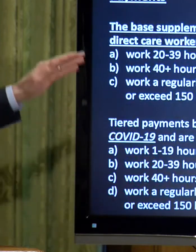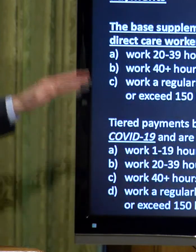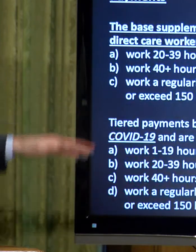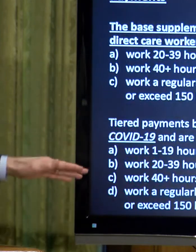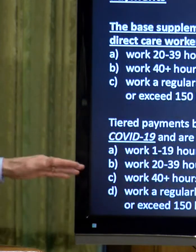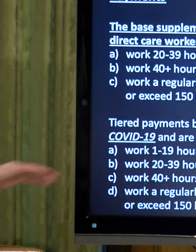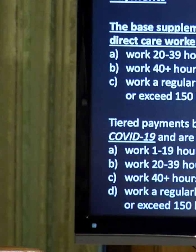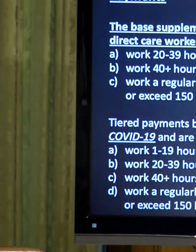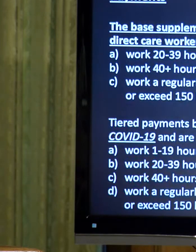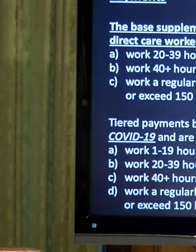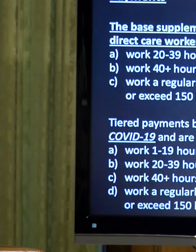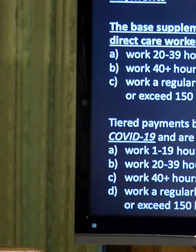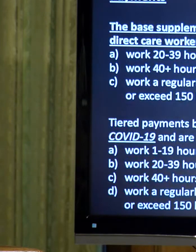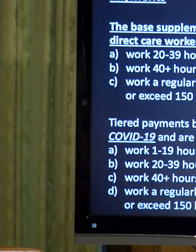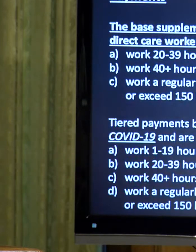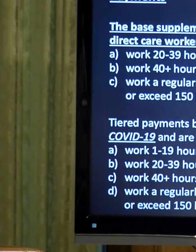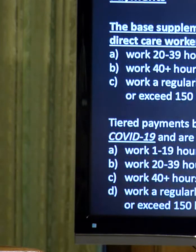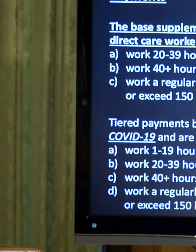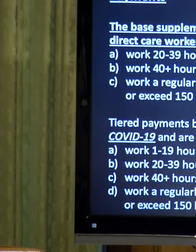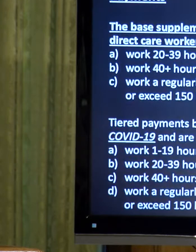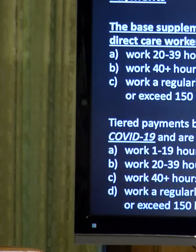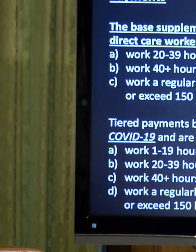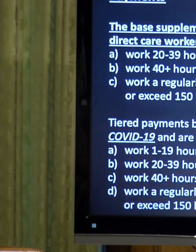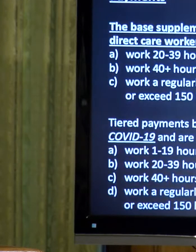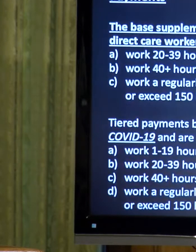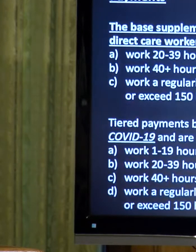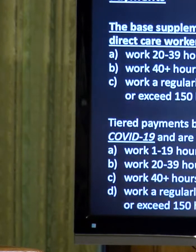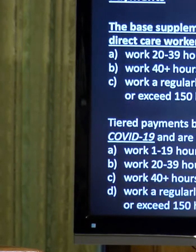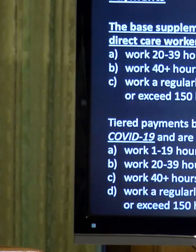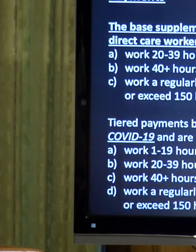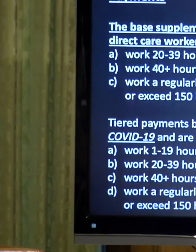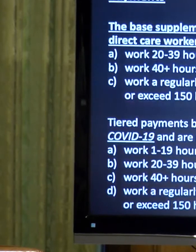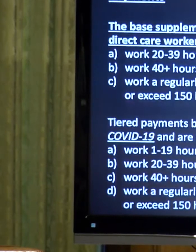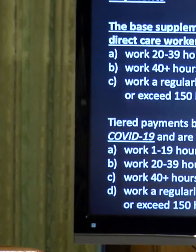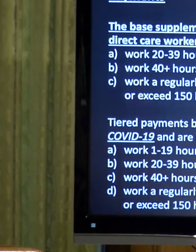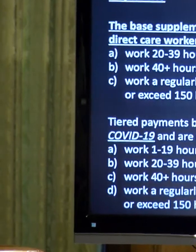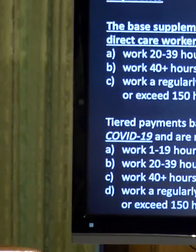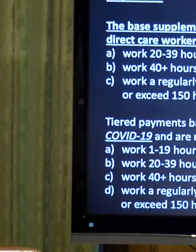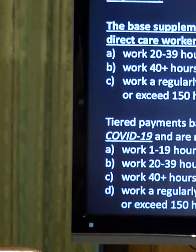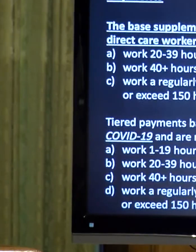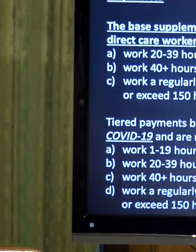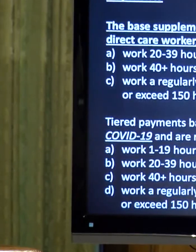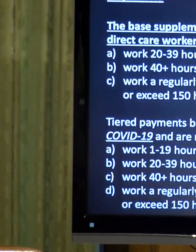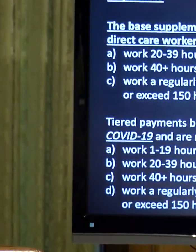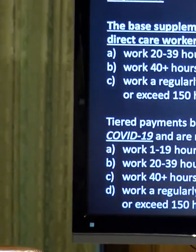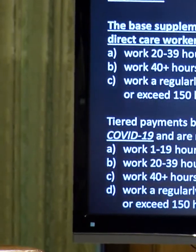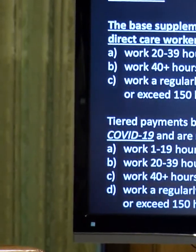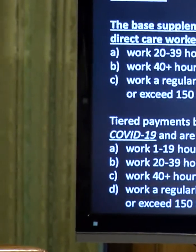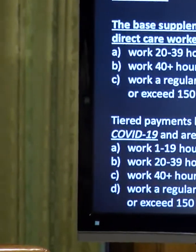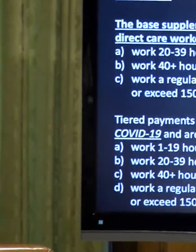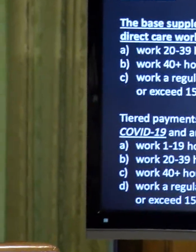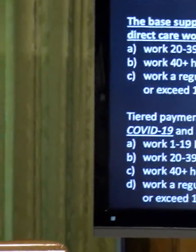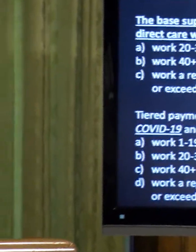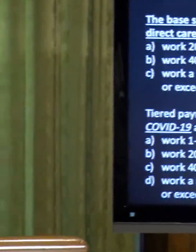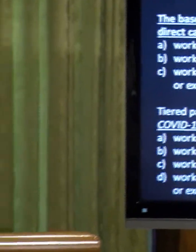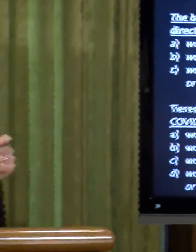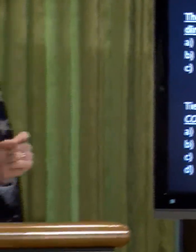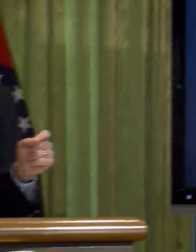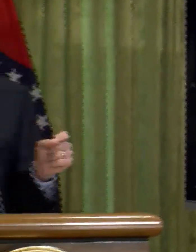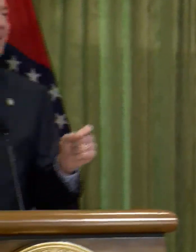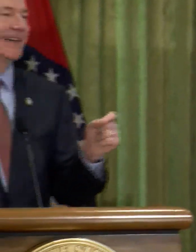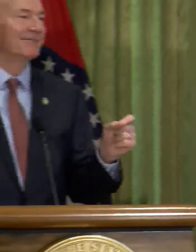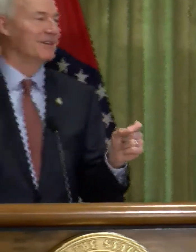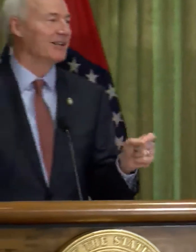So it outlines that criteria. This has been approved, and you might say, well, why are we doing this? Well, we're doing this